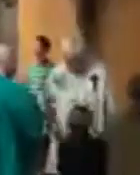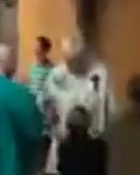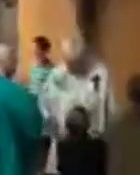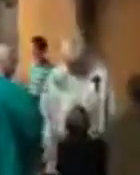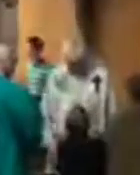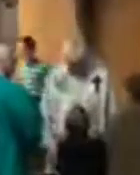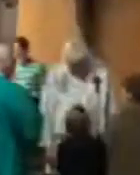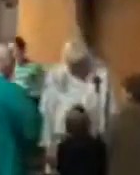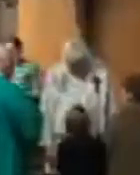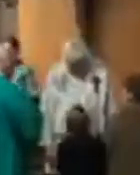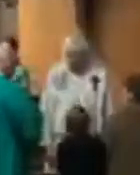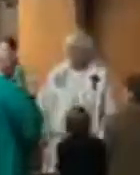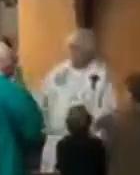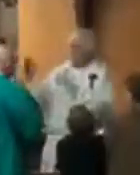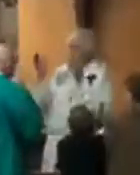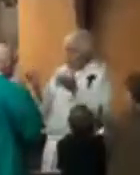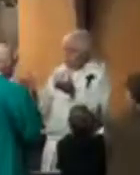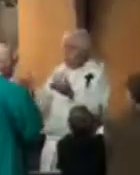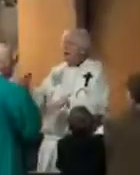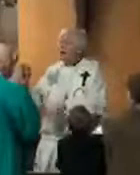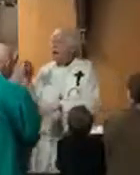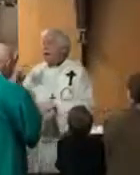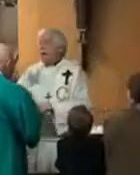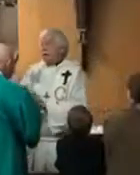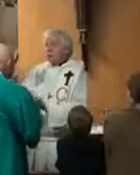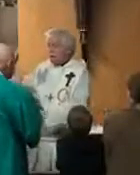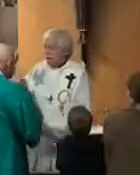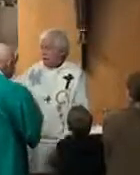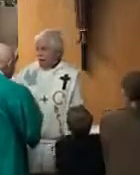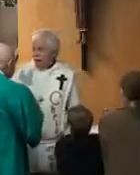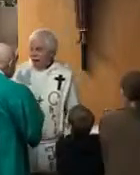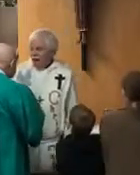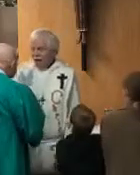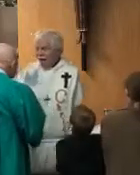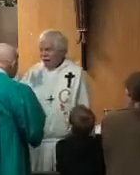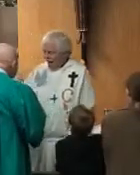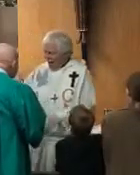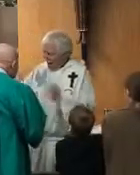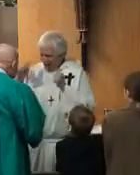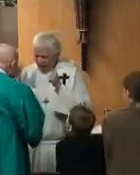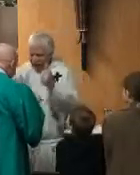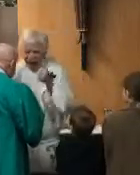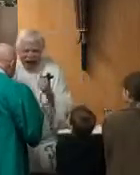Absolutely. Did you hear that, Sandy? Absolutely. He is risen.